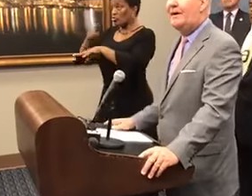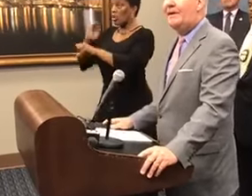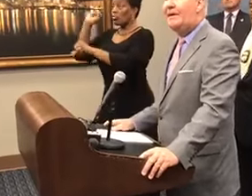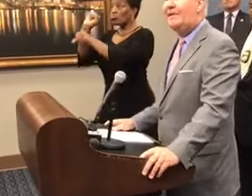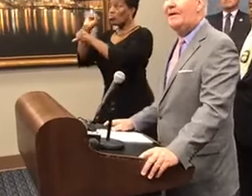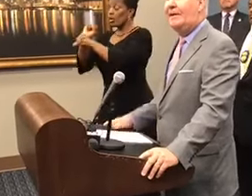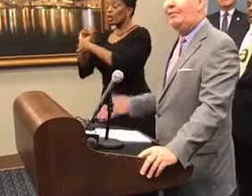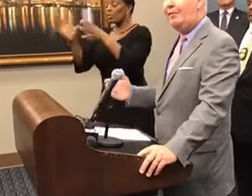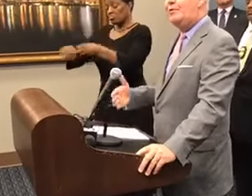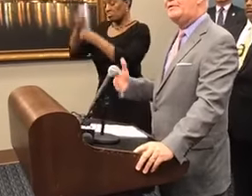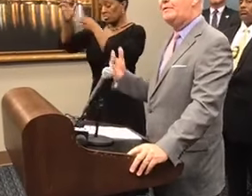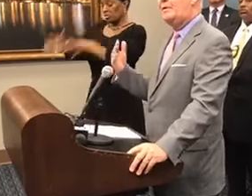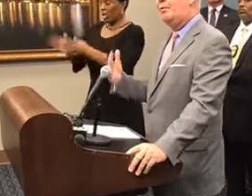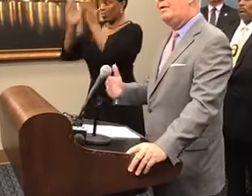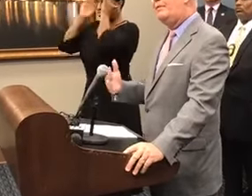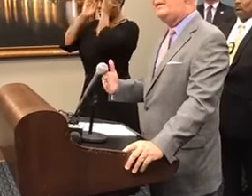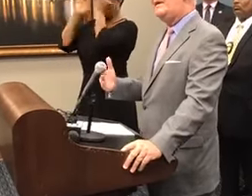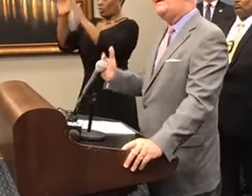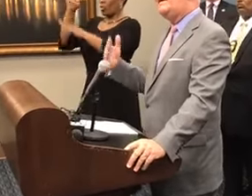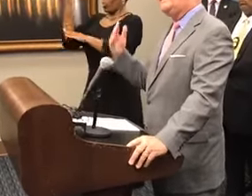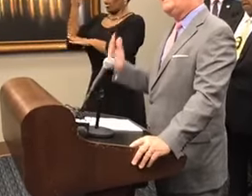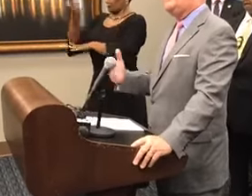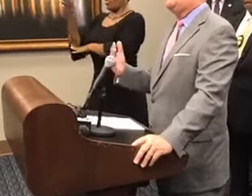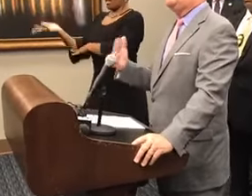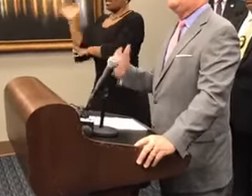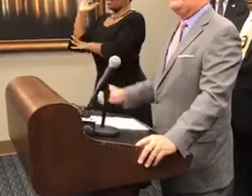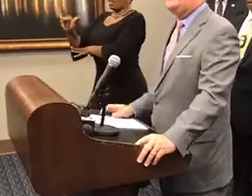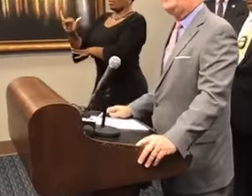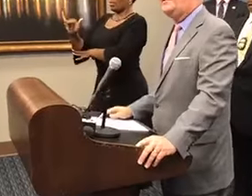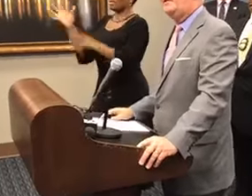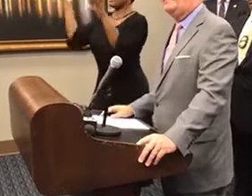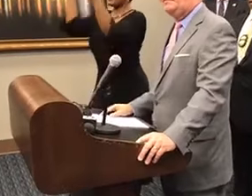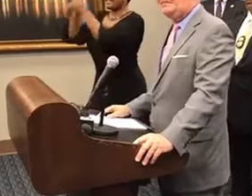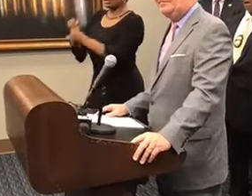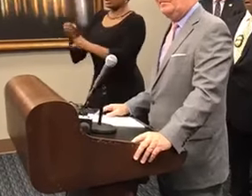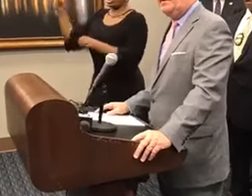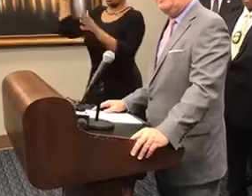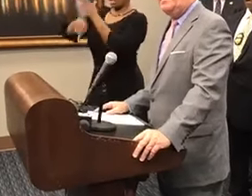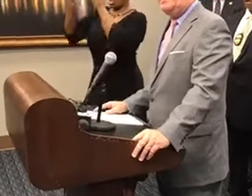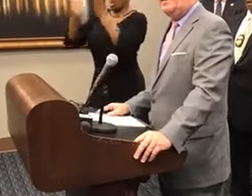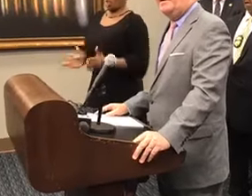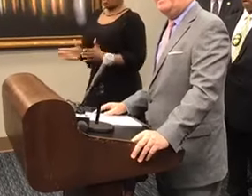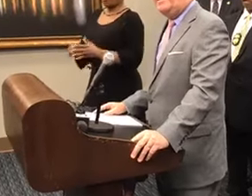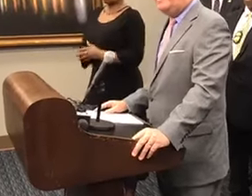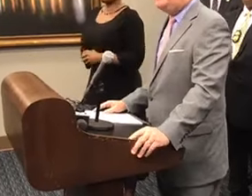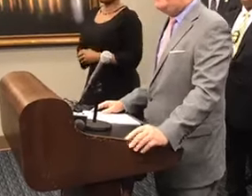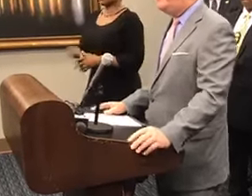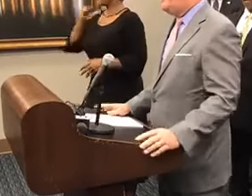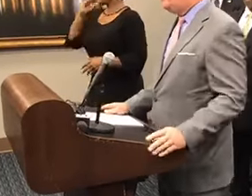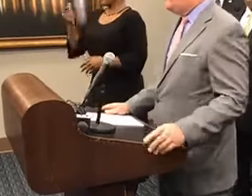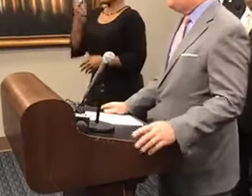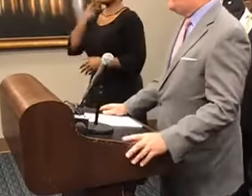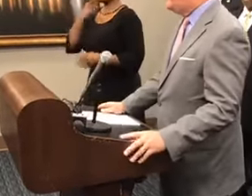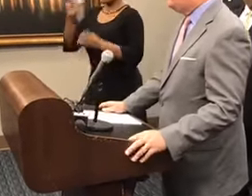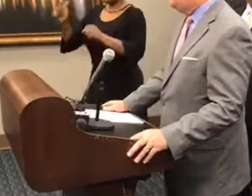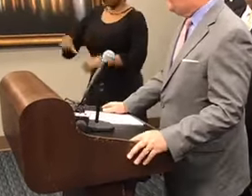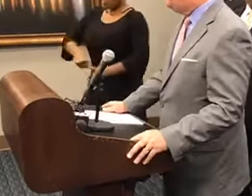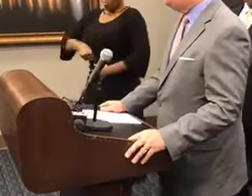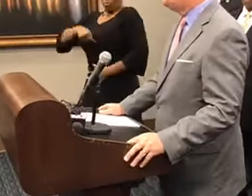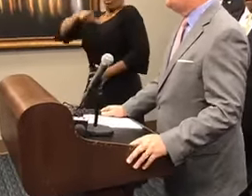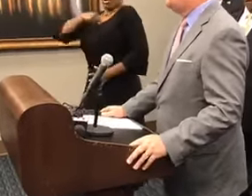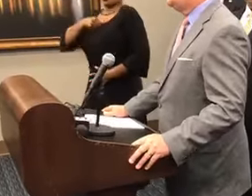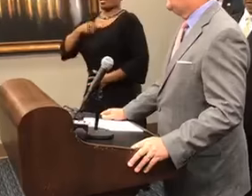on the sidelines, and they focused on one thing, and that was to catch a killer. I cannot tell you how proud I am